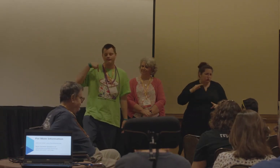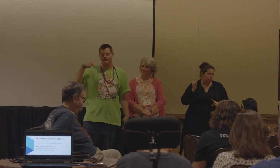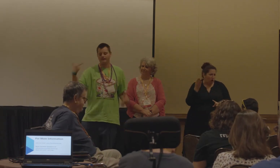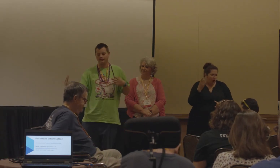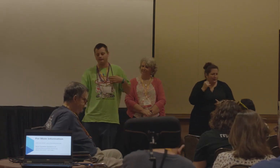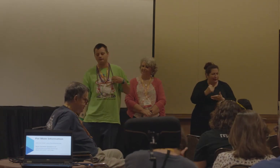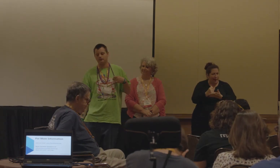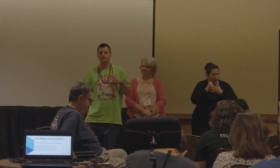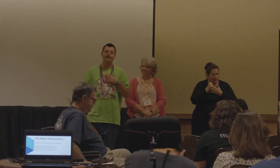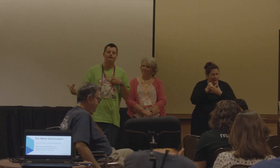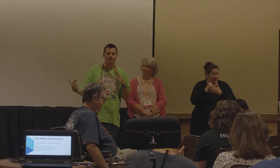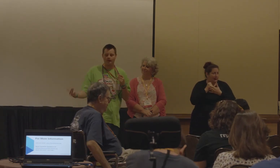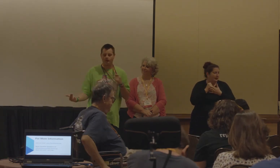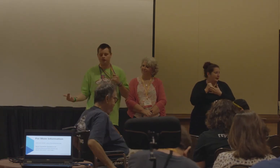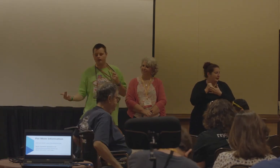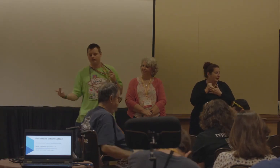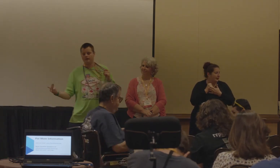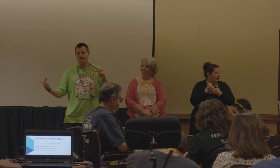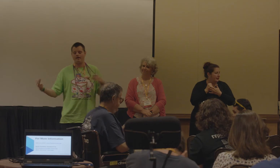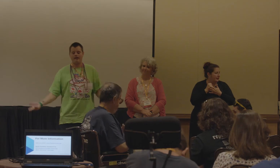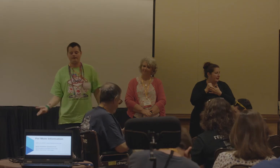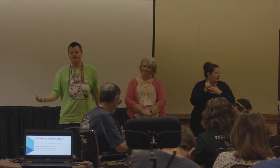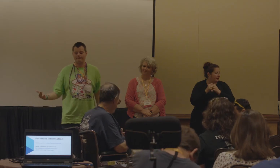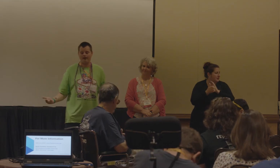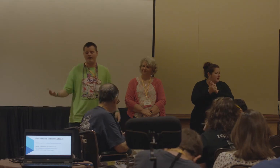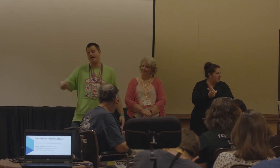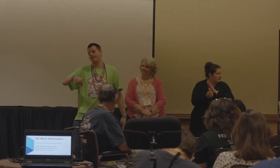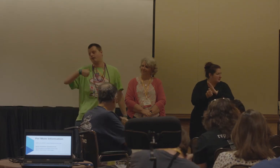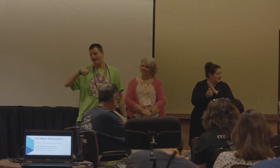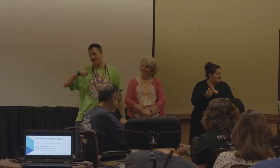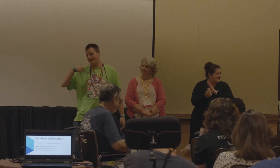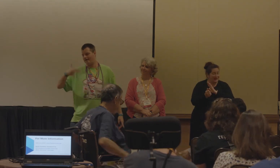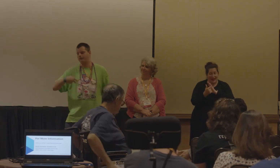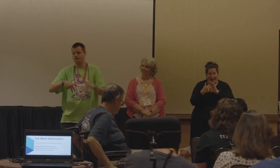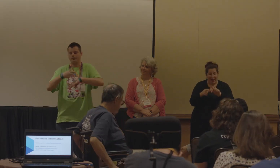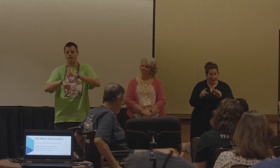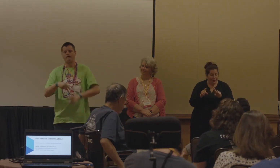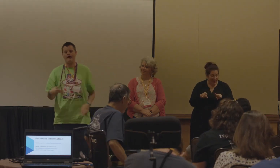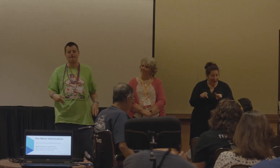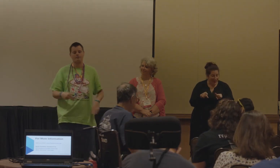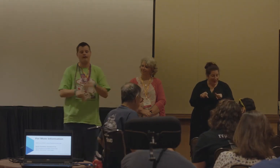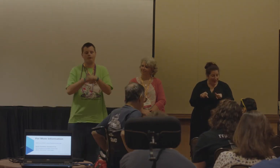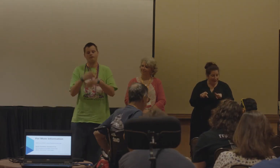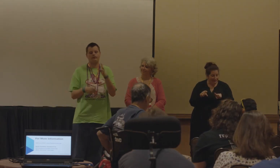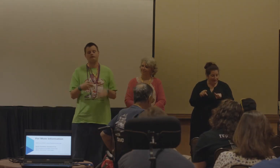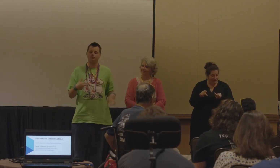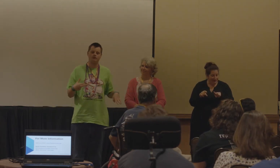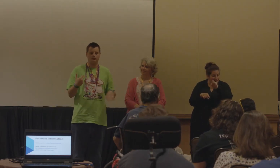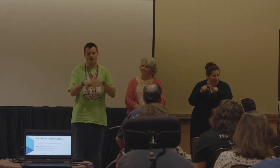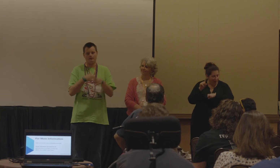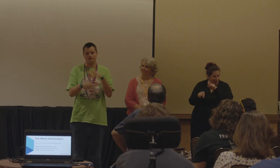with interview skills. Then I went, and then after about,